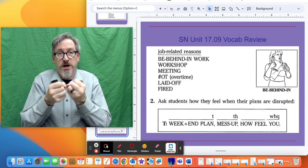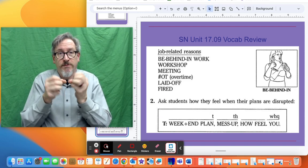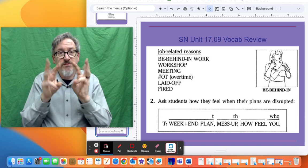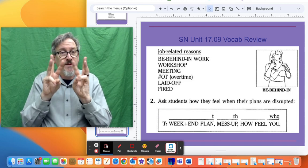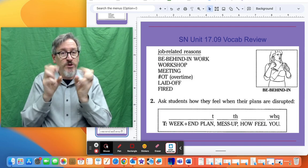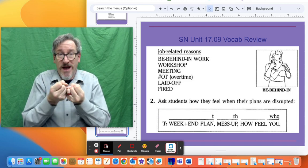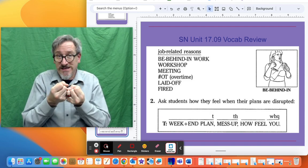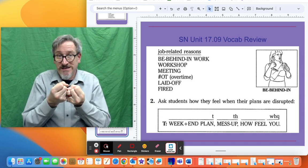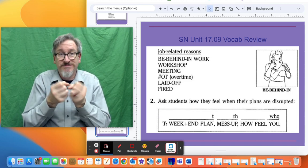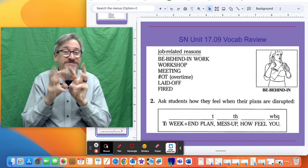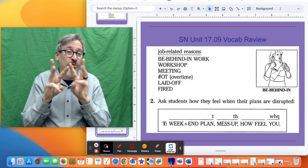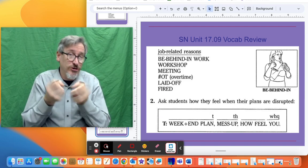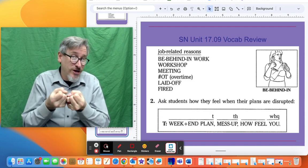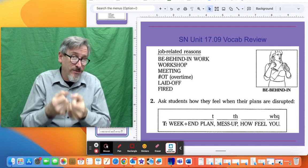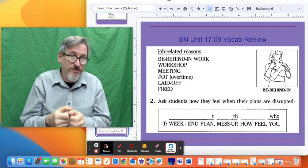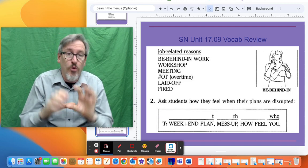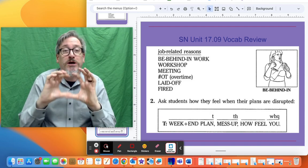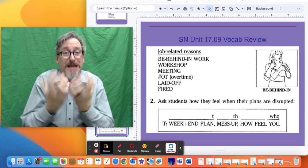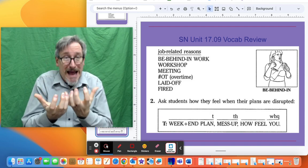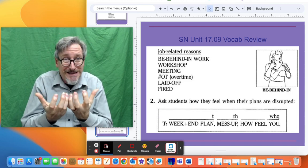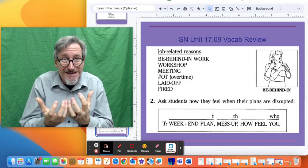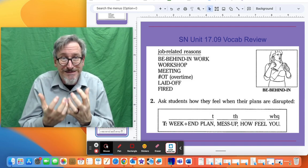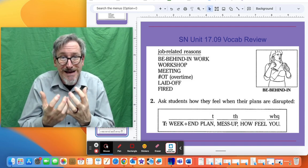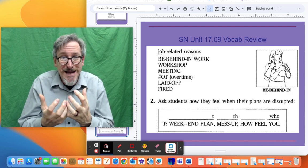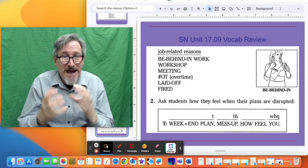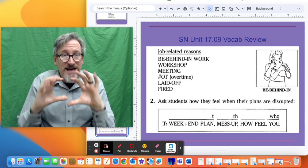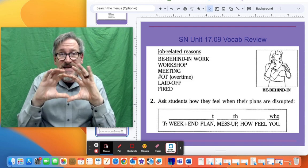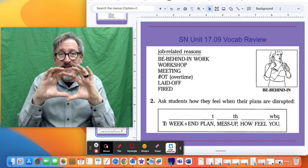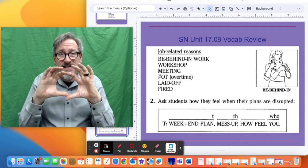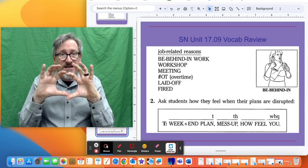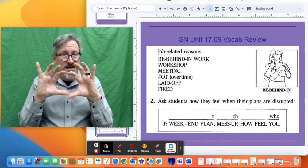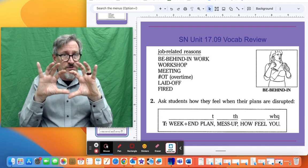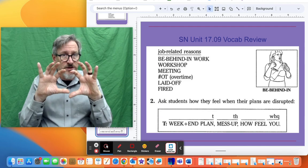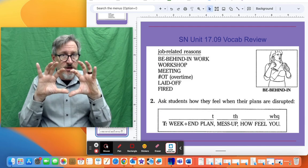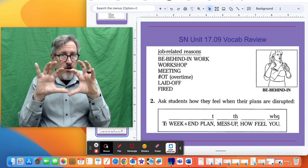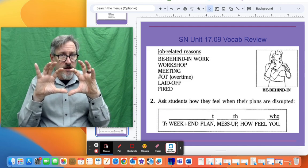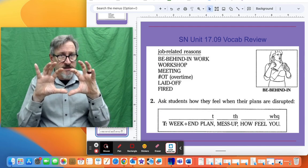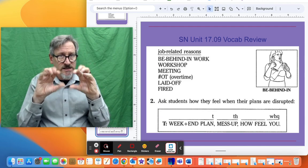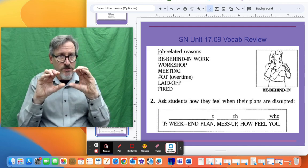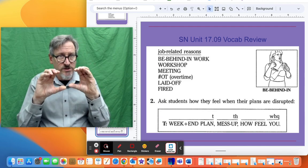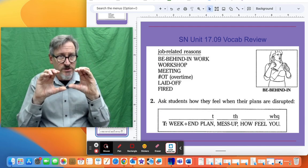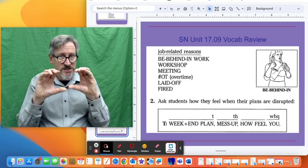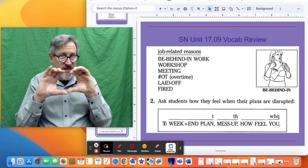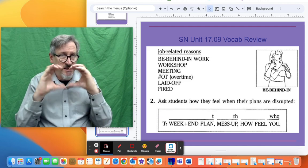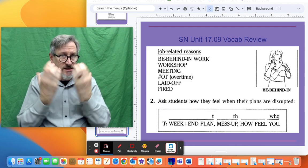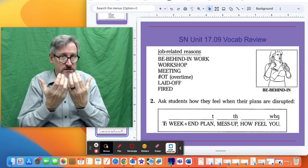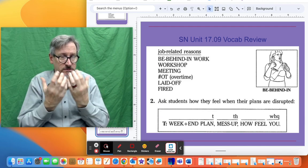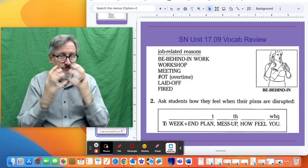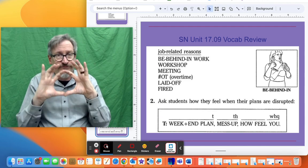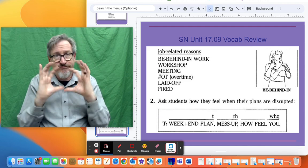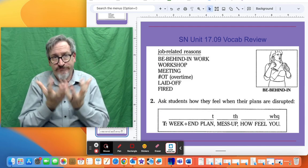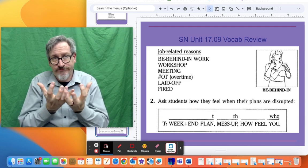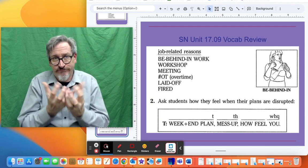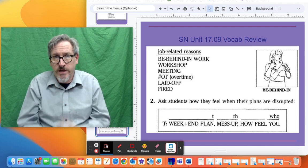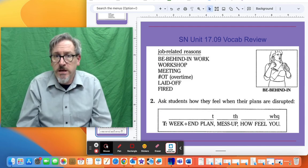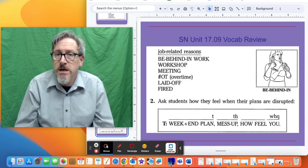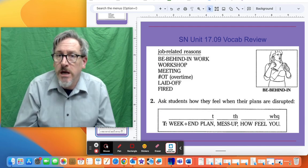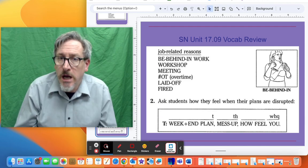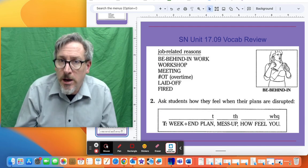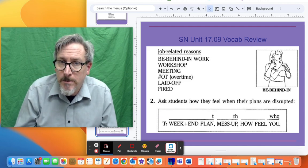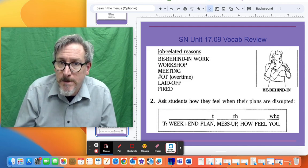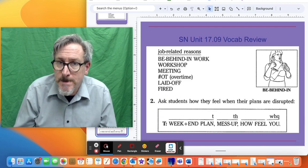Workshop, WS, workshop, or class. And I tend to sign class with claws as opposed to C's.